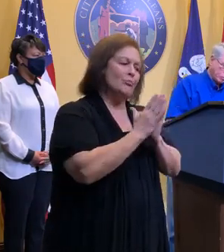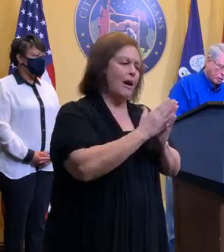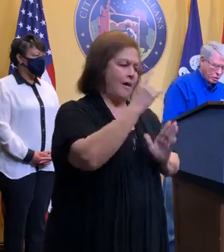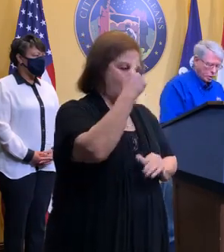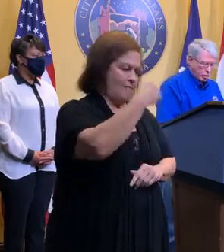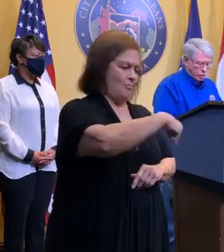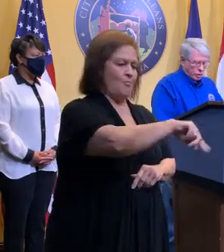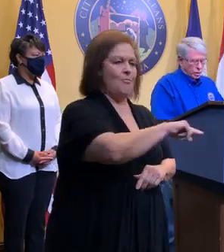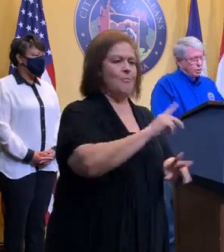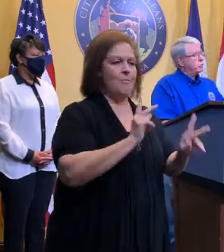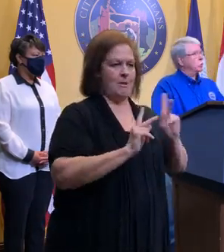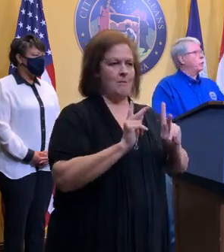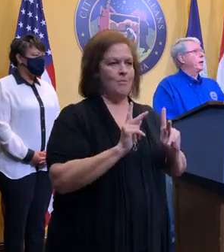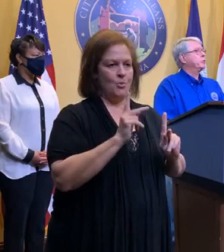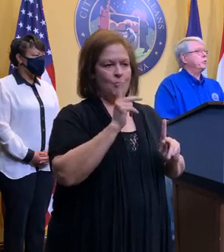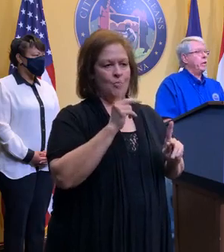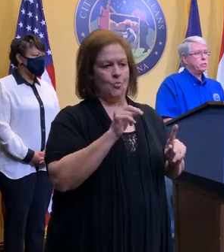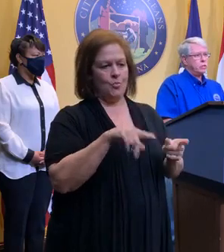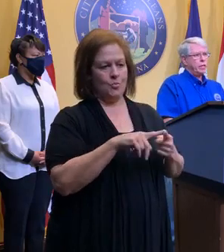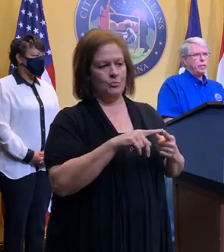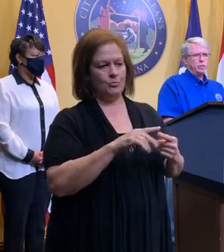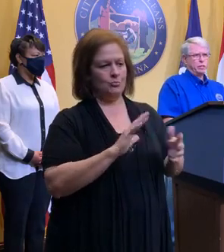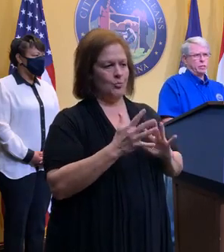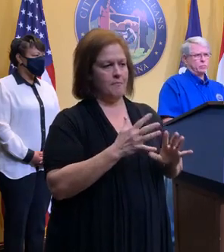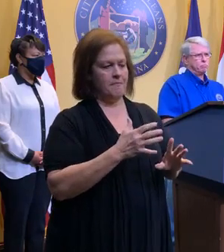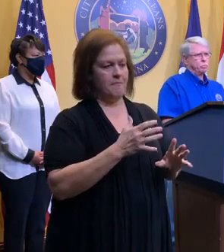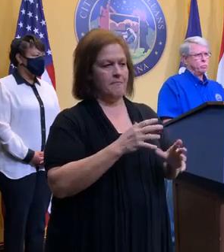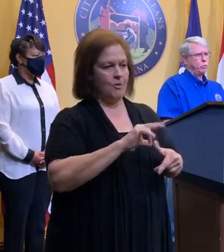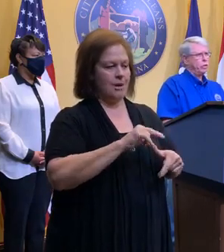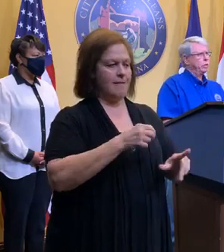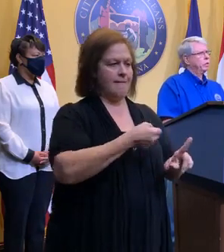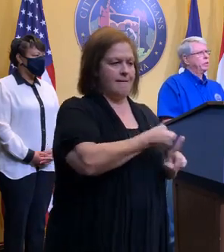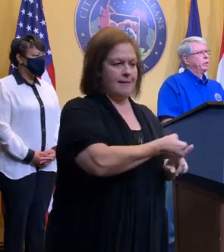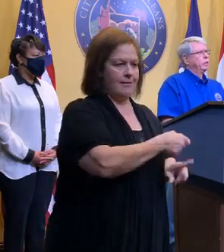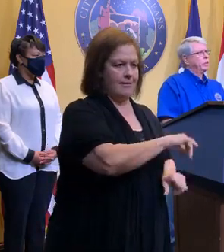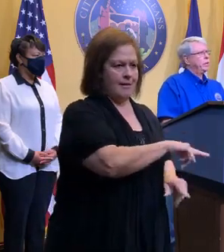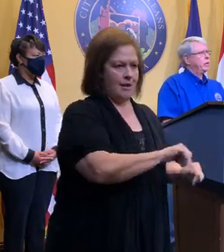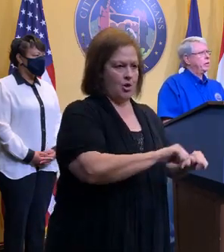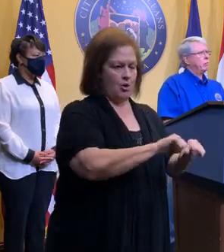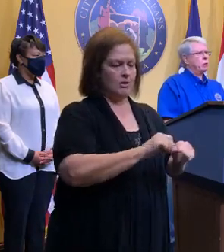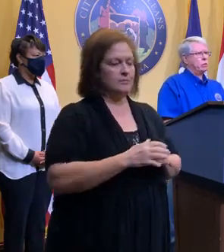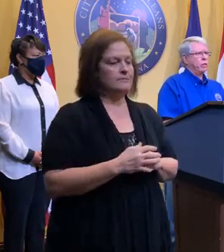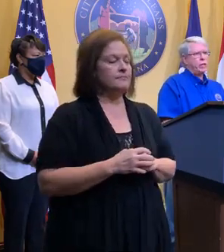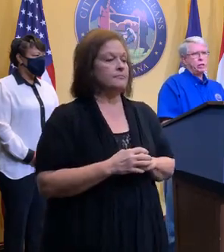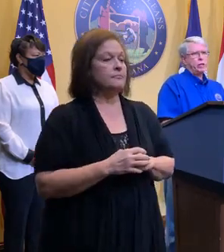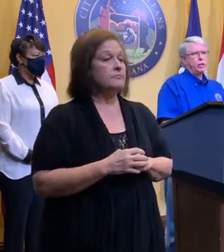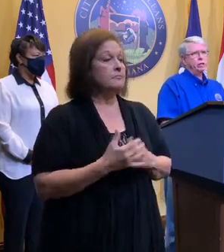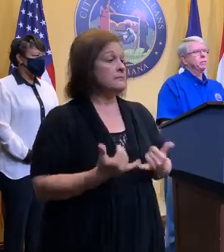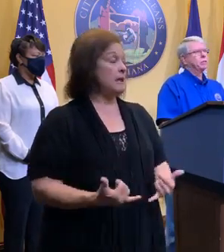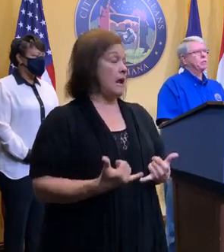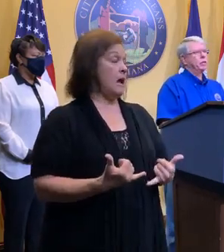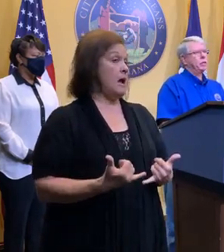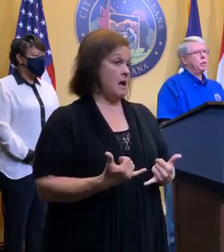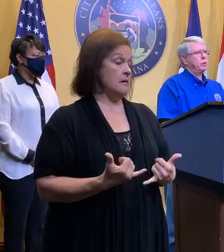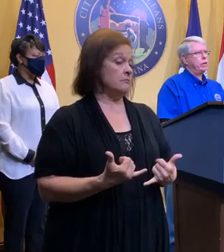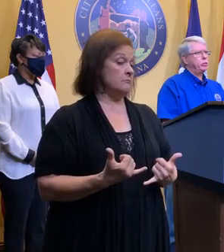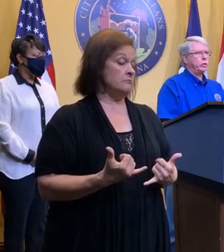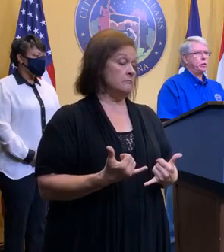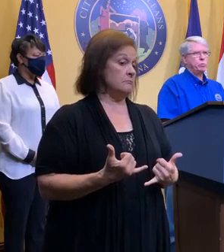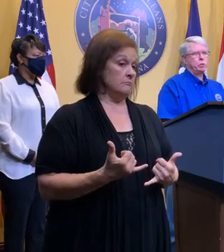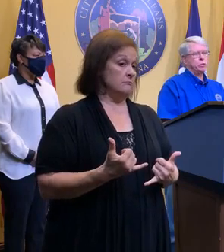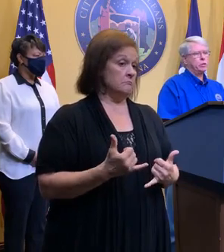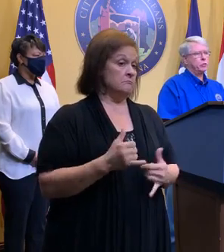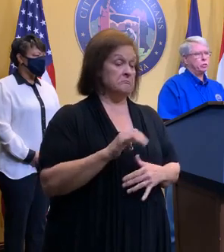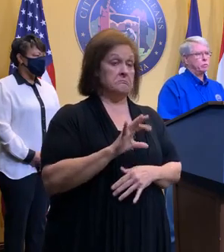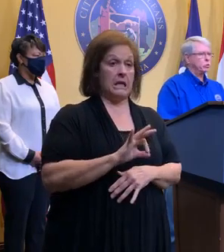prayers. So as of yesterday, we now have all 99 of our 99